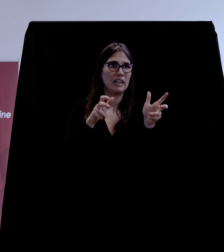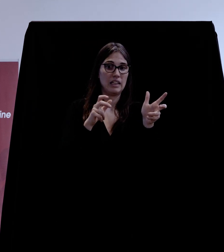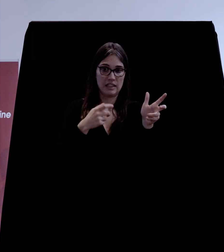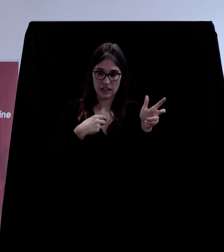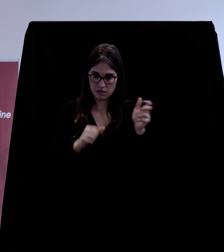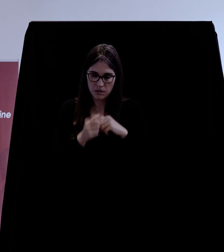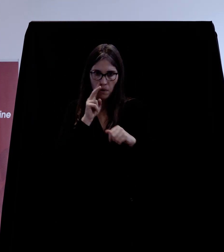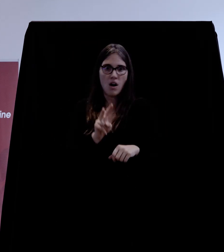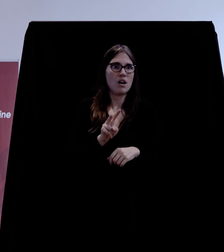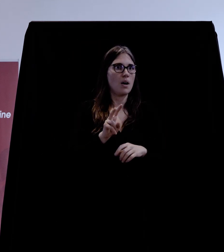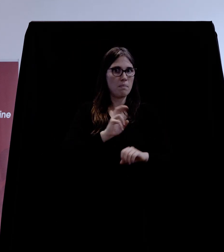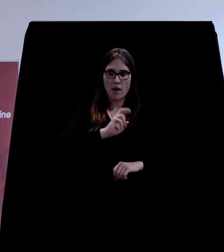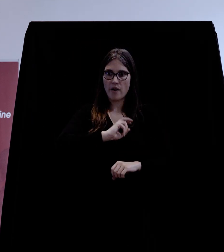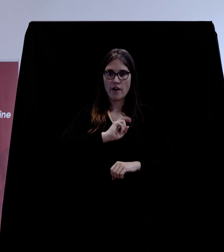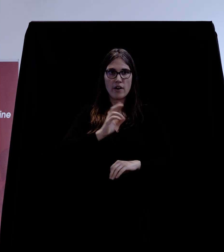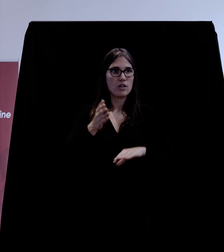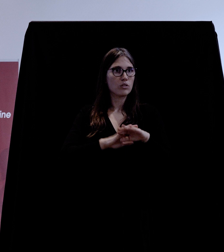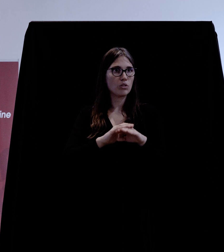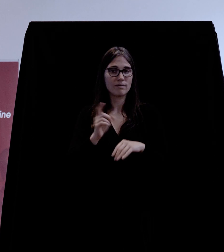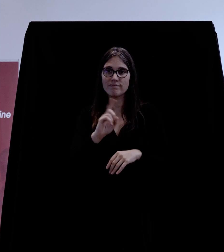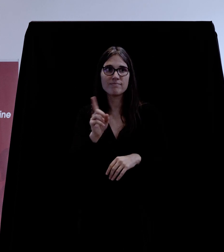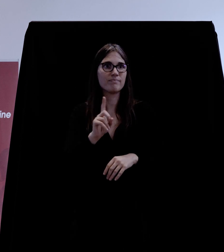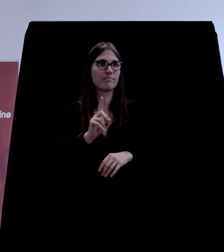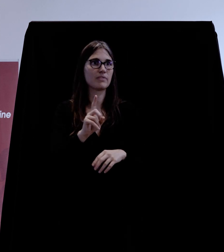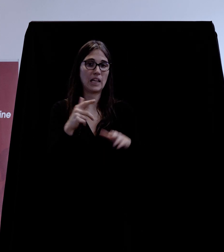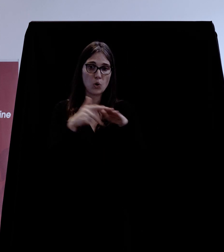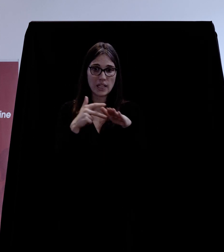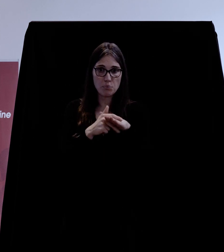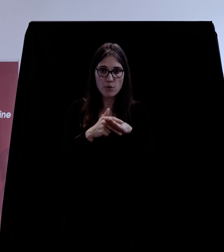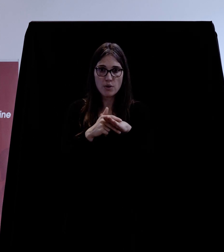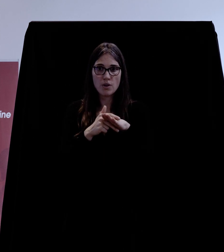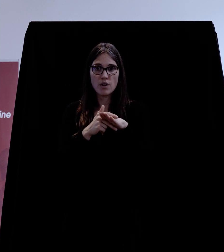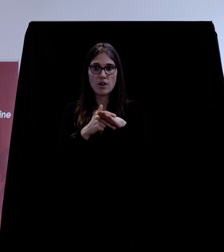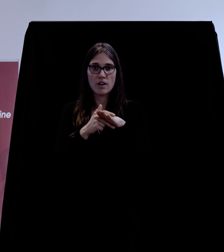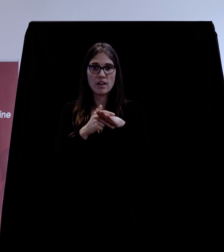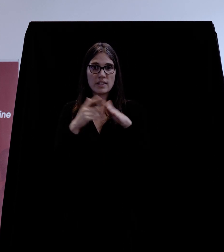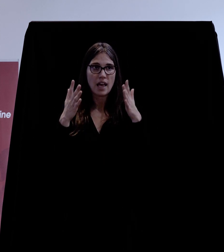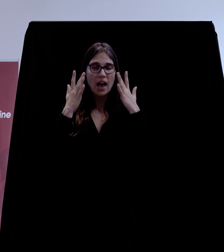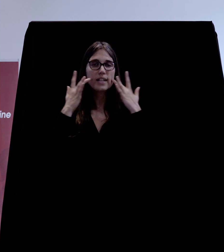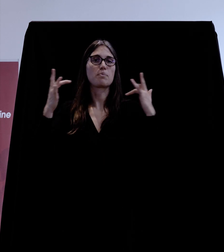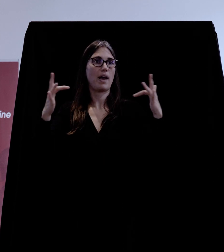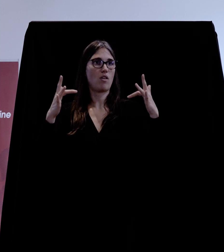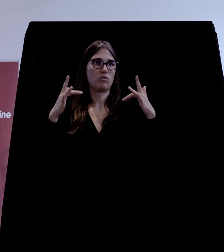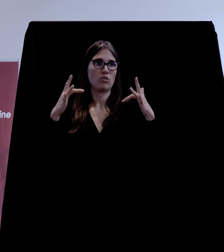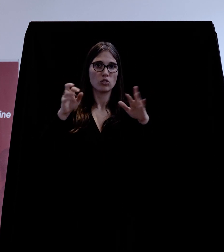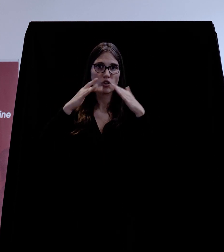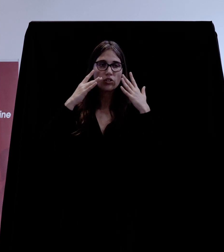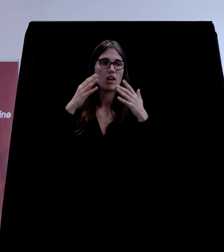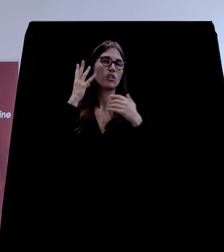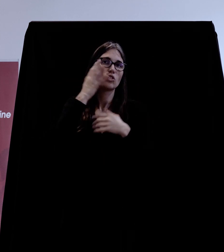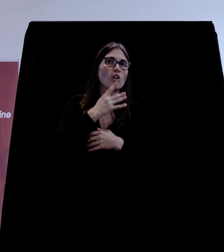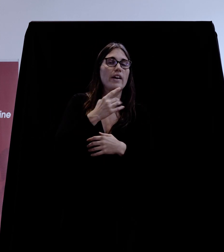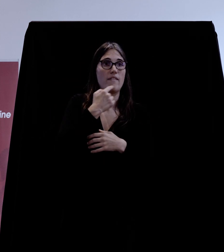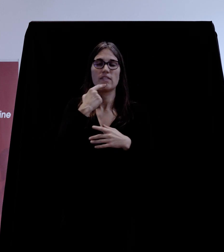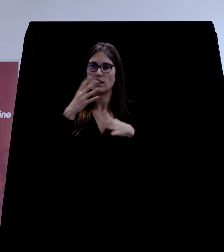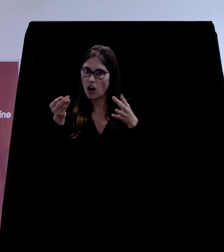and it overwhelmed him. It was more than he could handle. So that's the idea here. It'd be very difficult to keep oneself in control